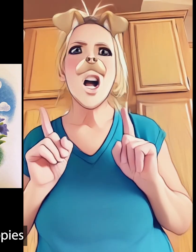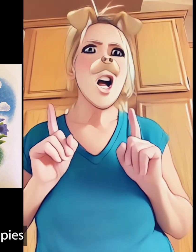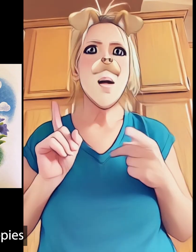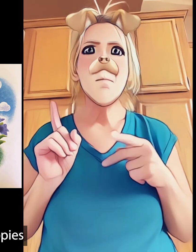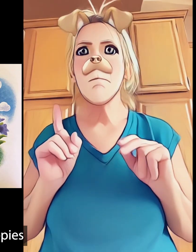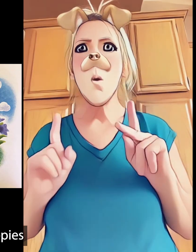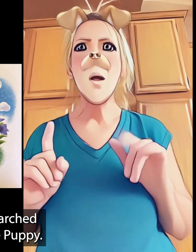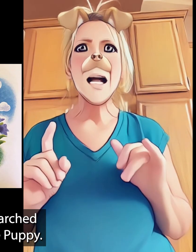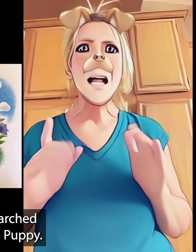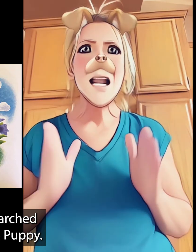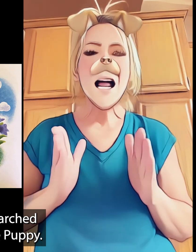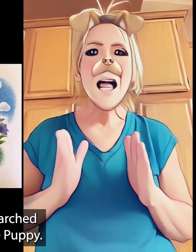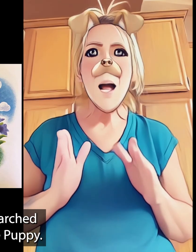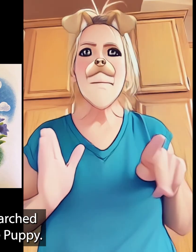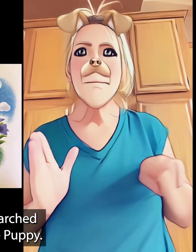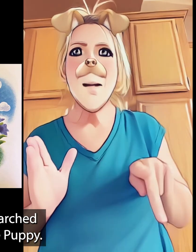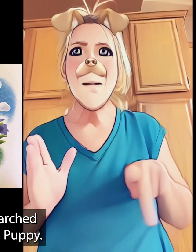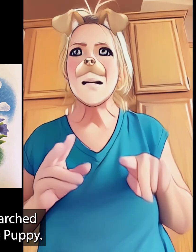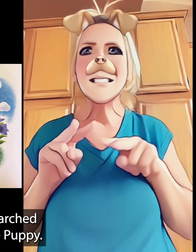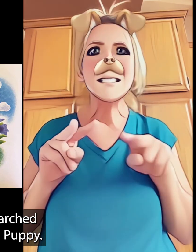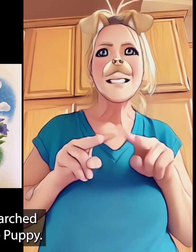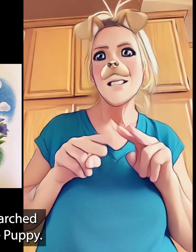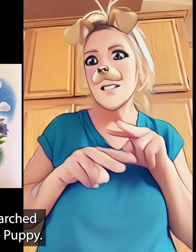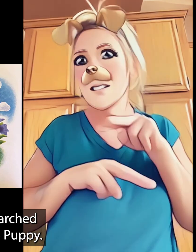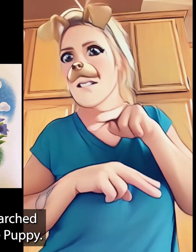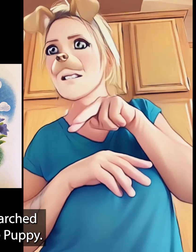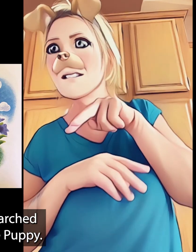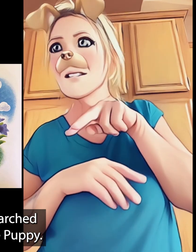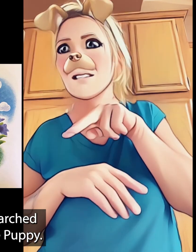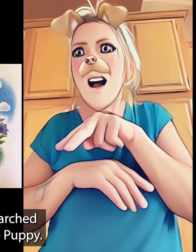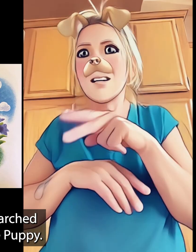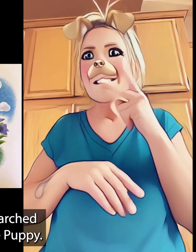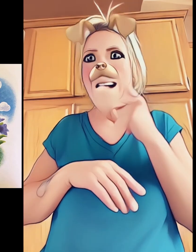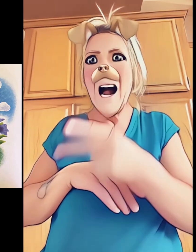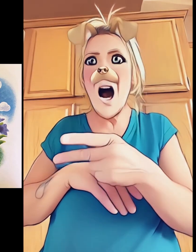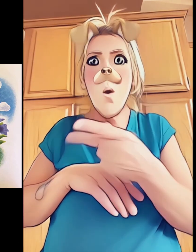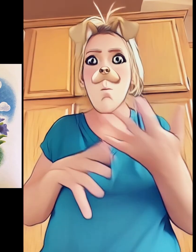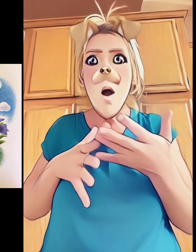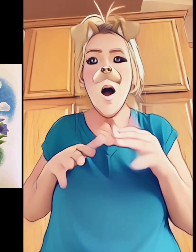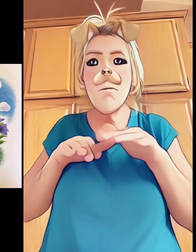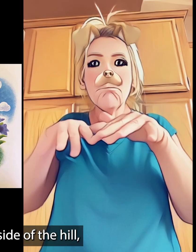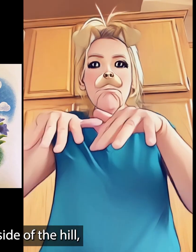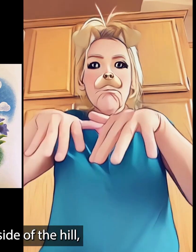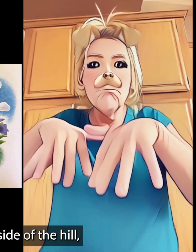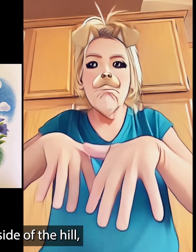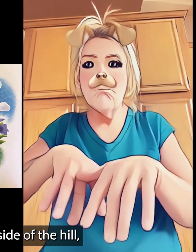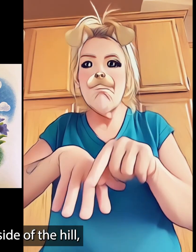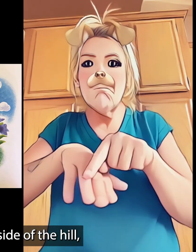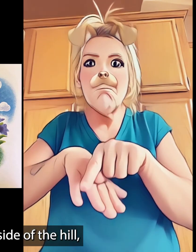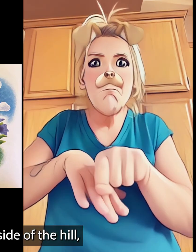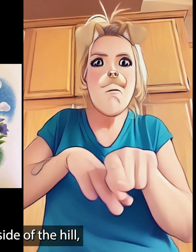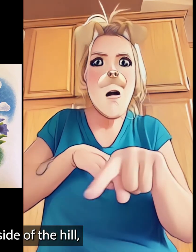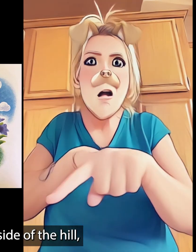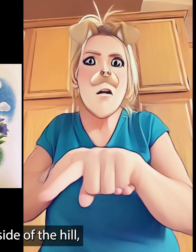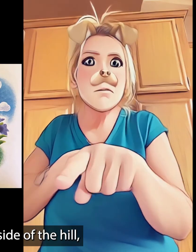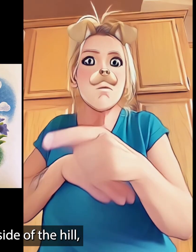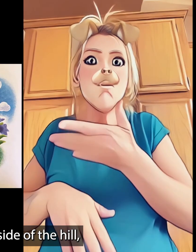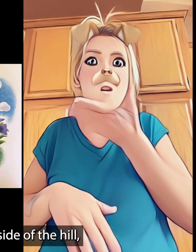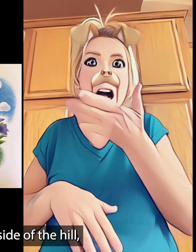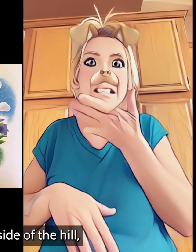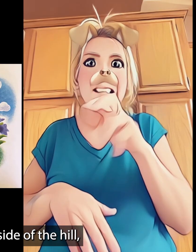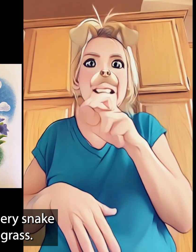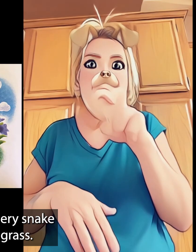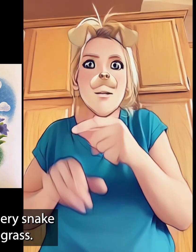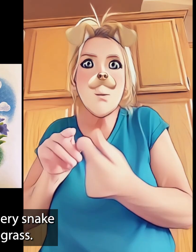The other puppies searched and searched for the Poky little puppy. They looked down one side of the